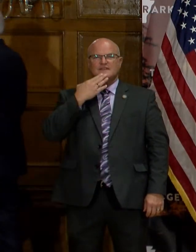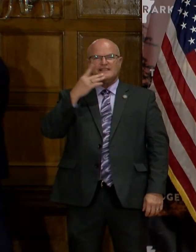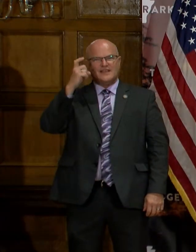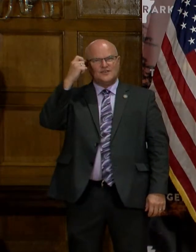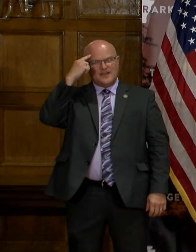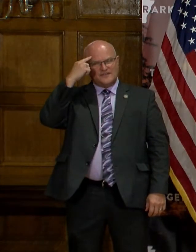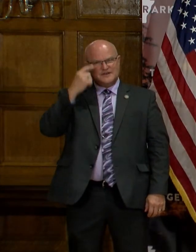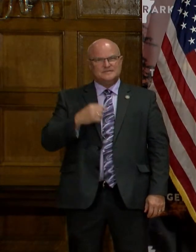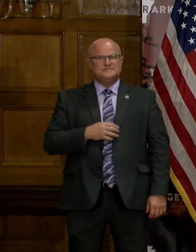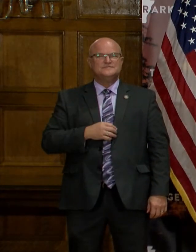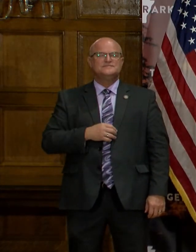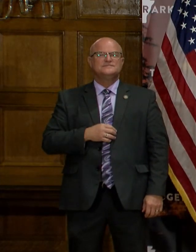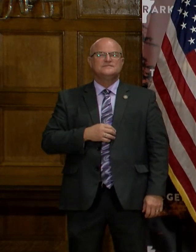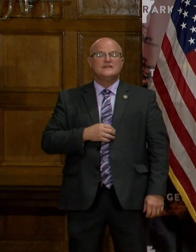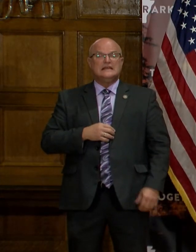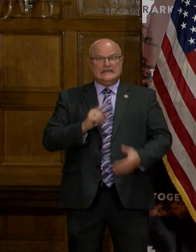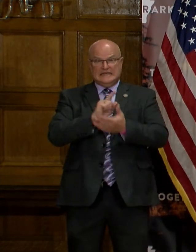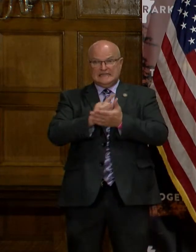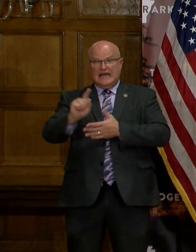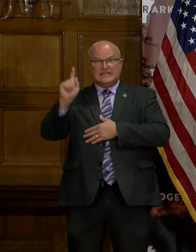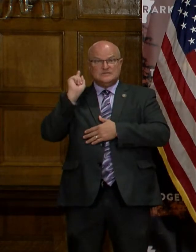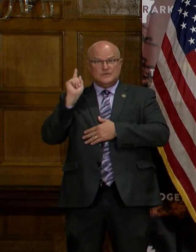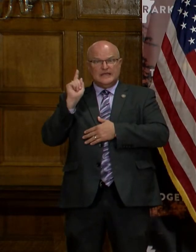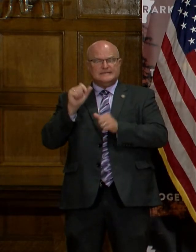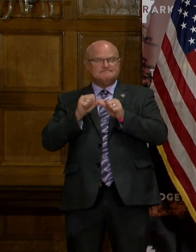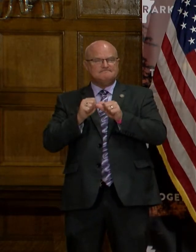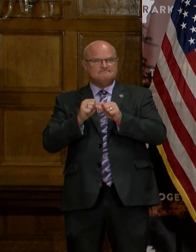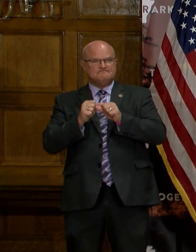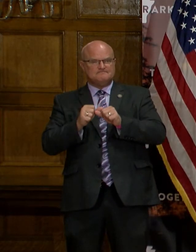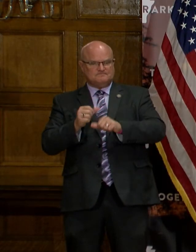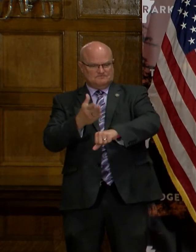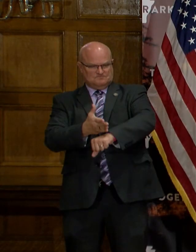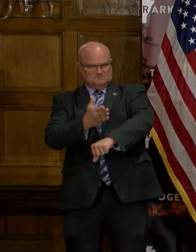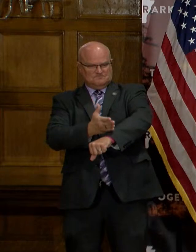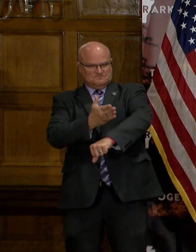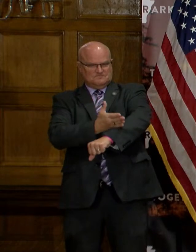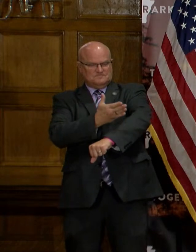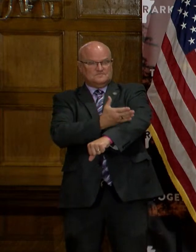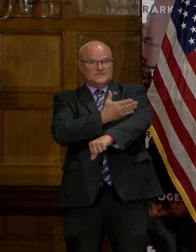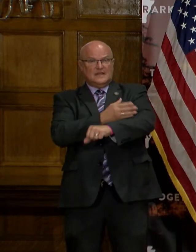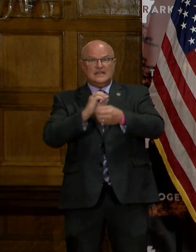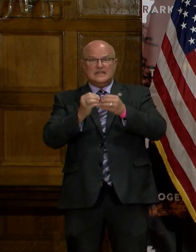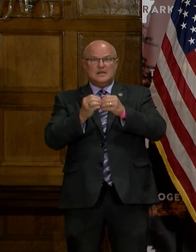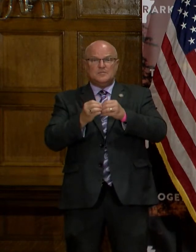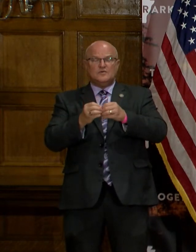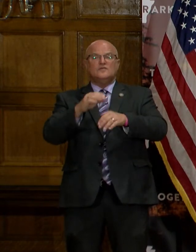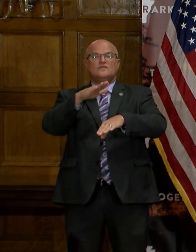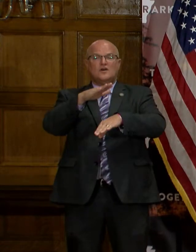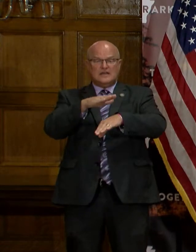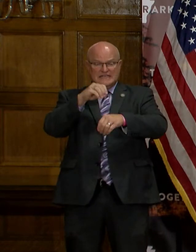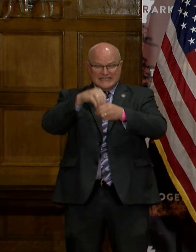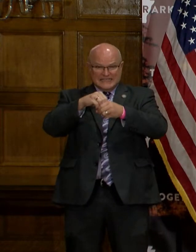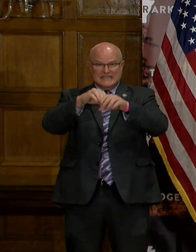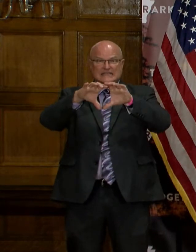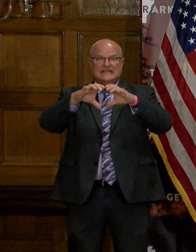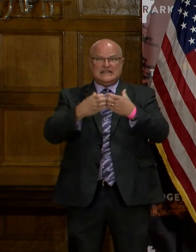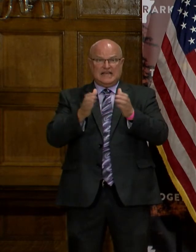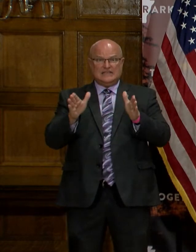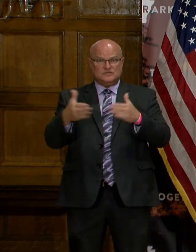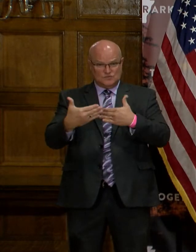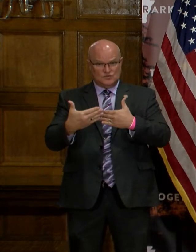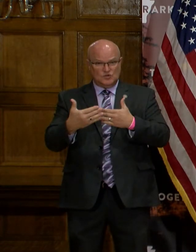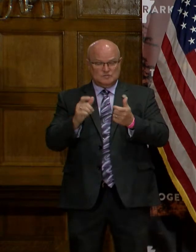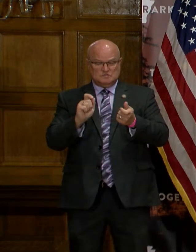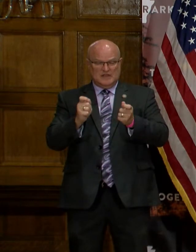Thank you, Governor. Last week, we continued to see progress with respect to the number of on-site modifications that schools